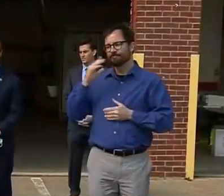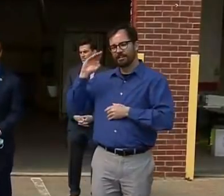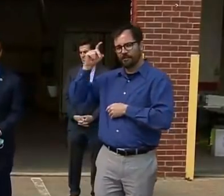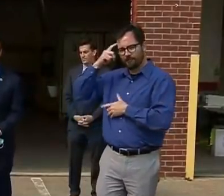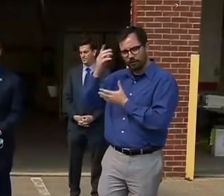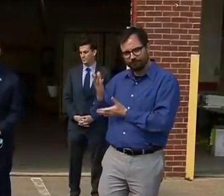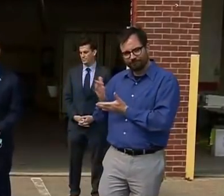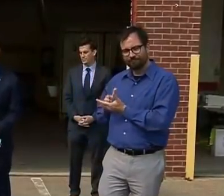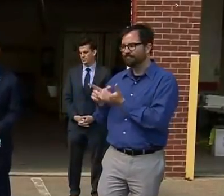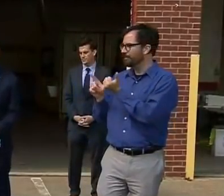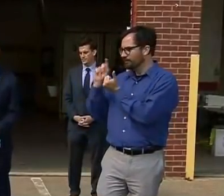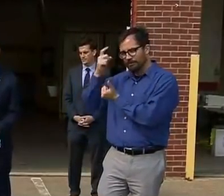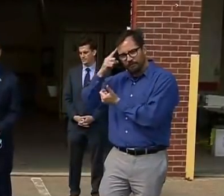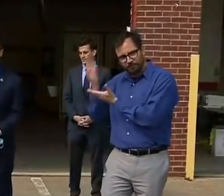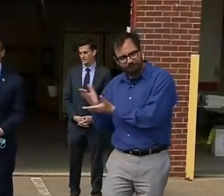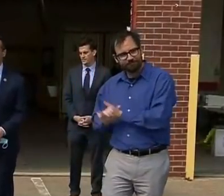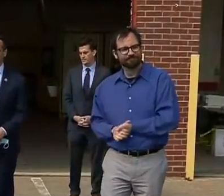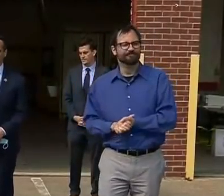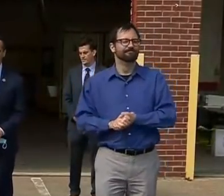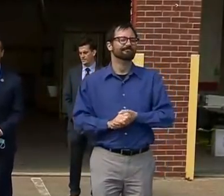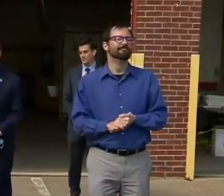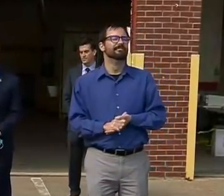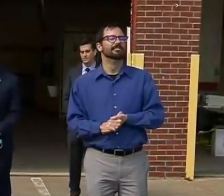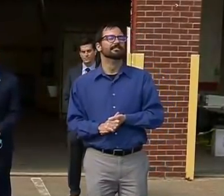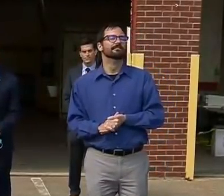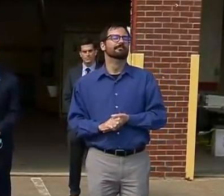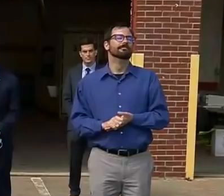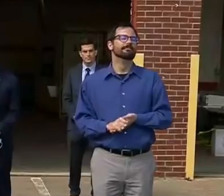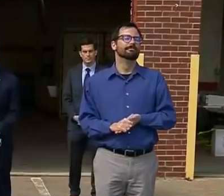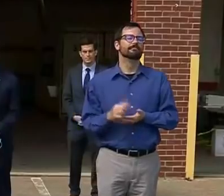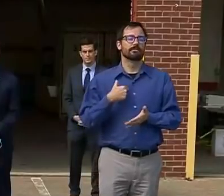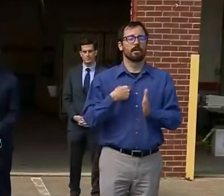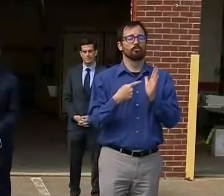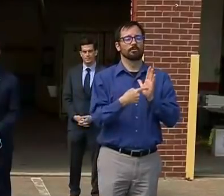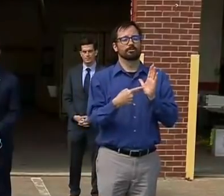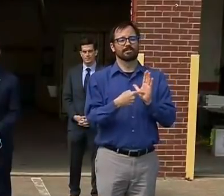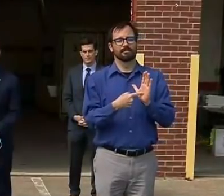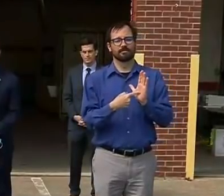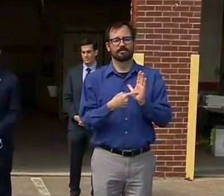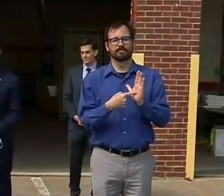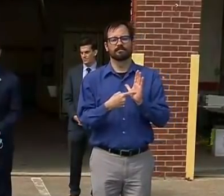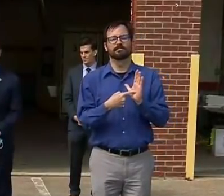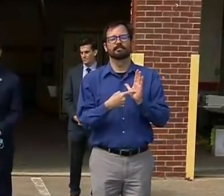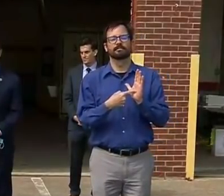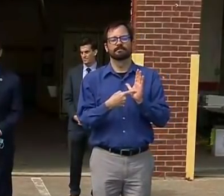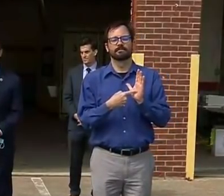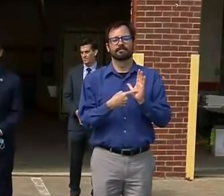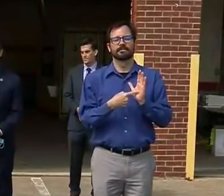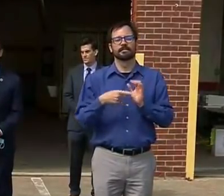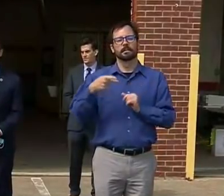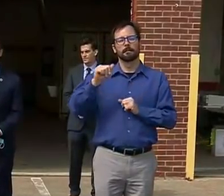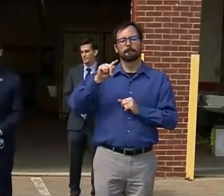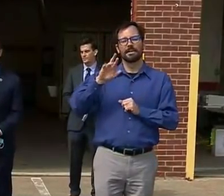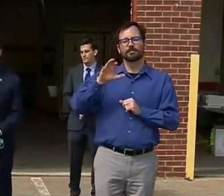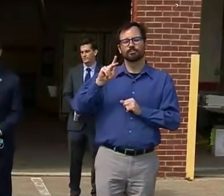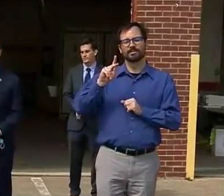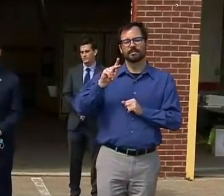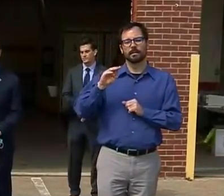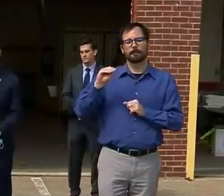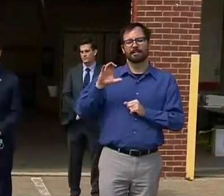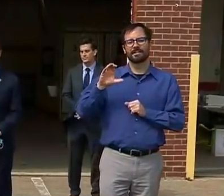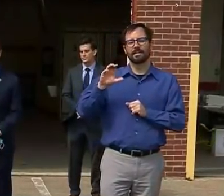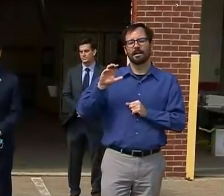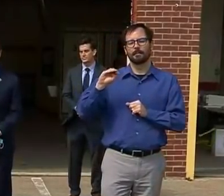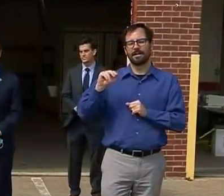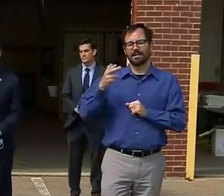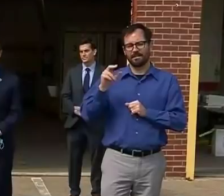Represented today by Patrick McMahon, my colleagues, Dr. Paul Benninger, Phil Licari, and others who've really worked night and